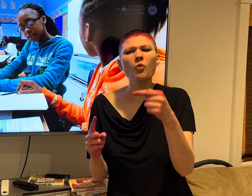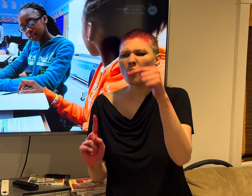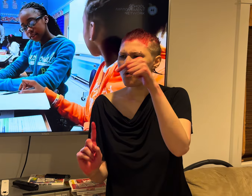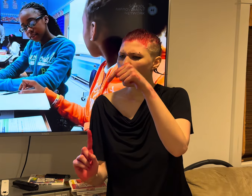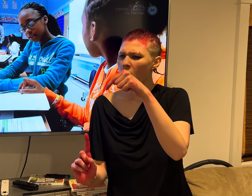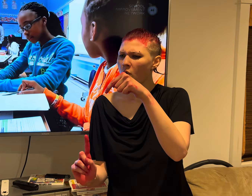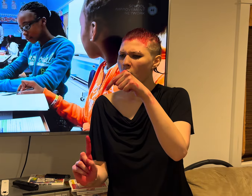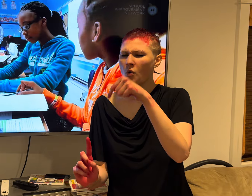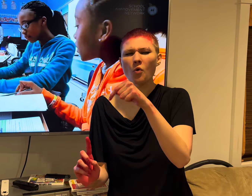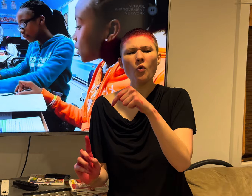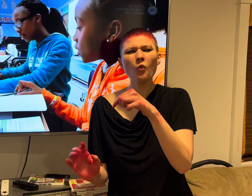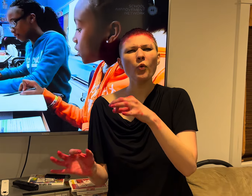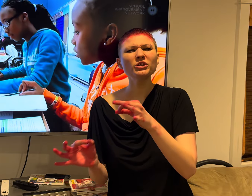I don't know if affectionate would be the best.